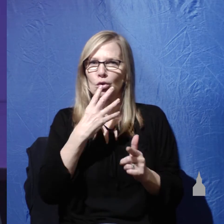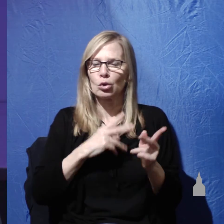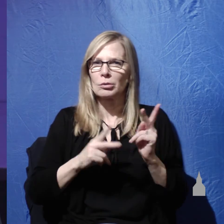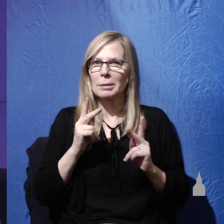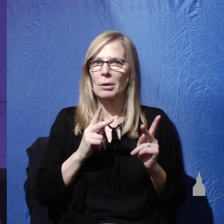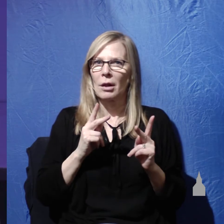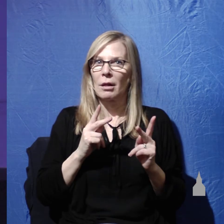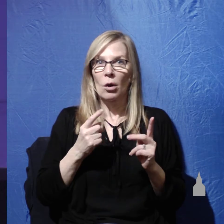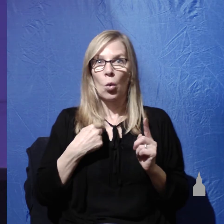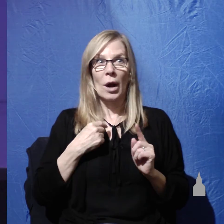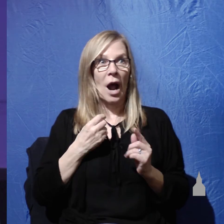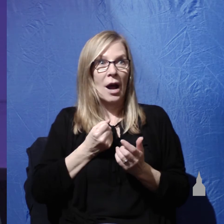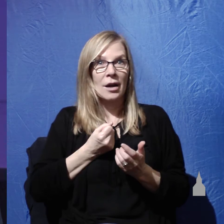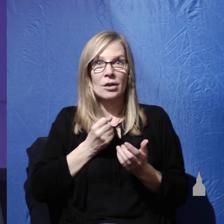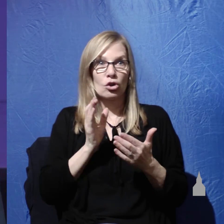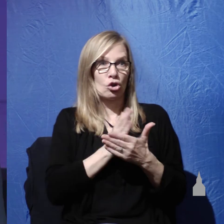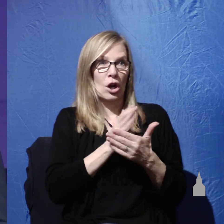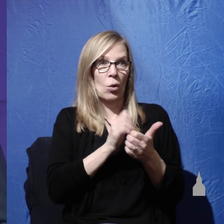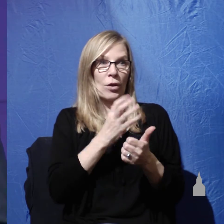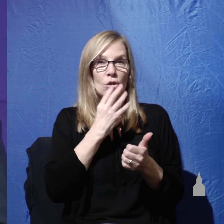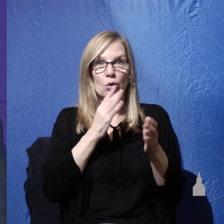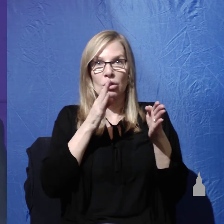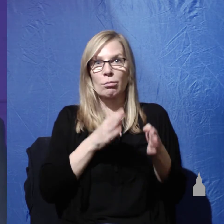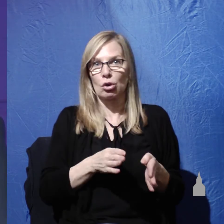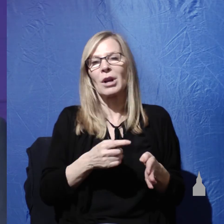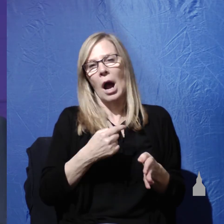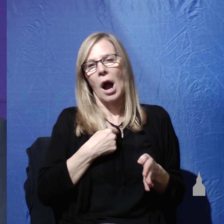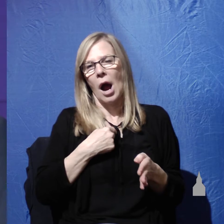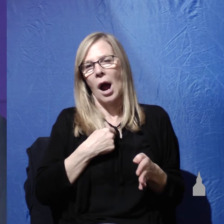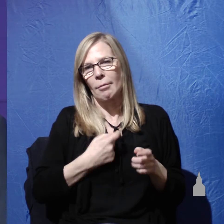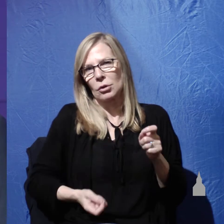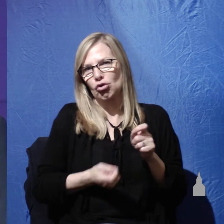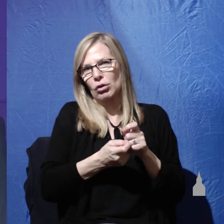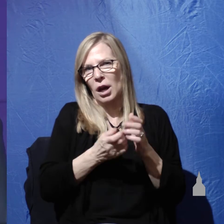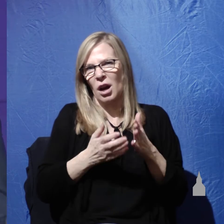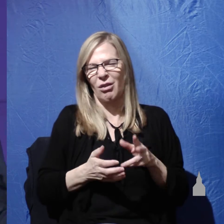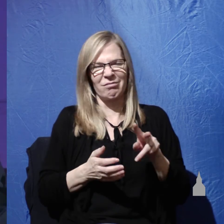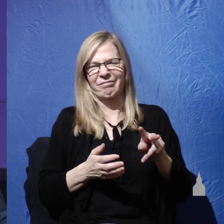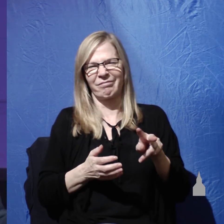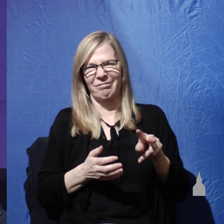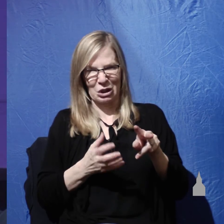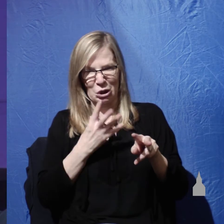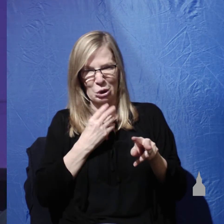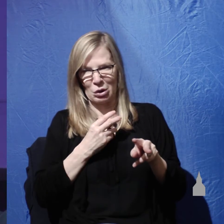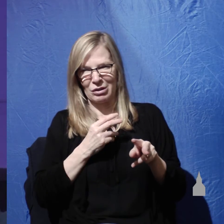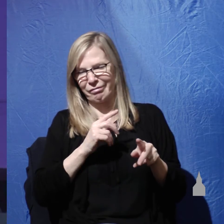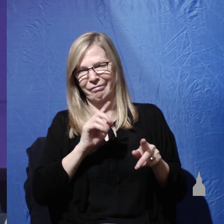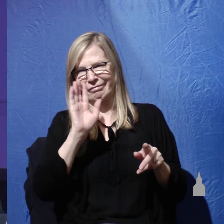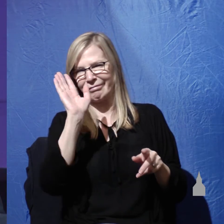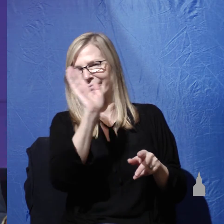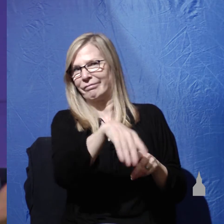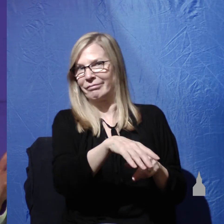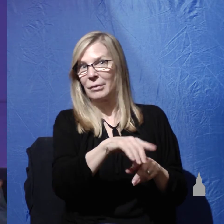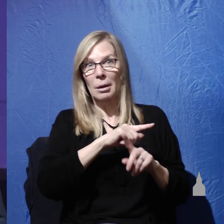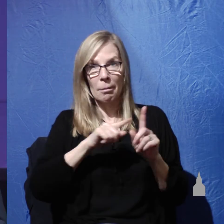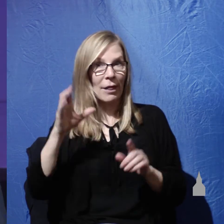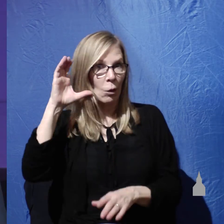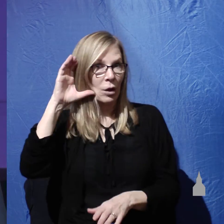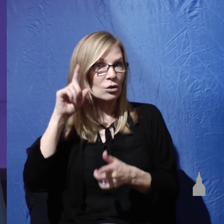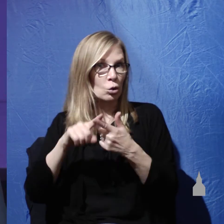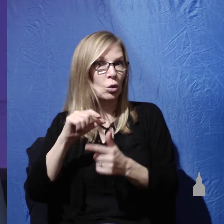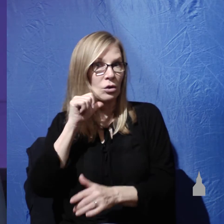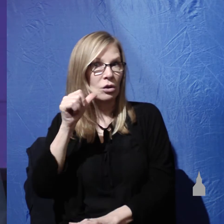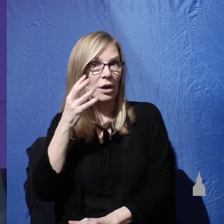people. When I go to share with a Jewish person, I'm a traitor to them. They don't really want to hear from me. They will listen to